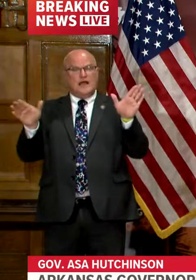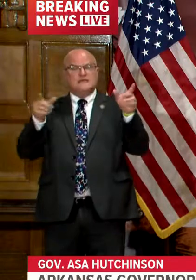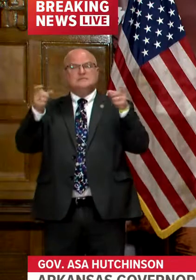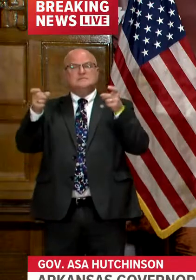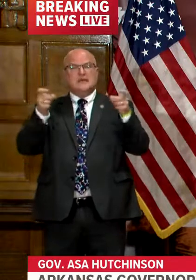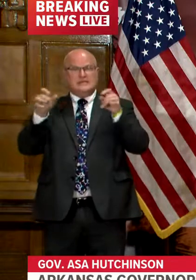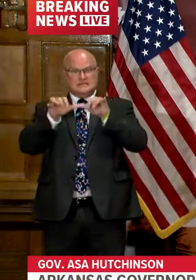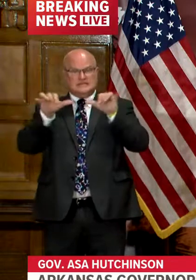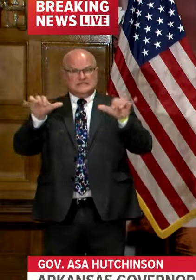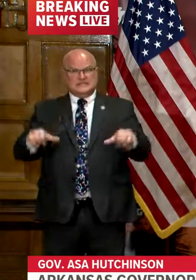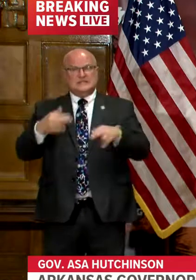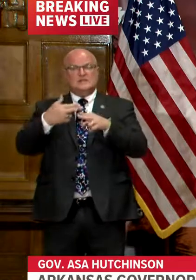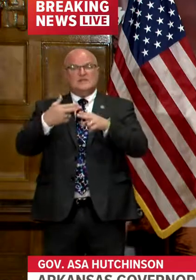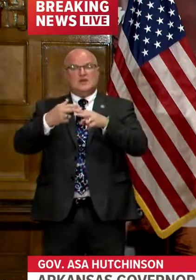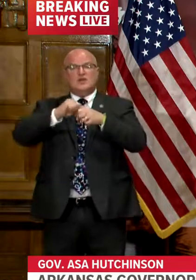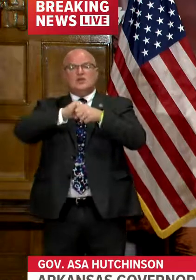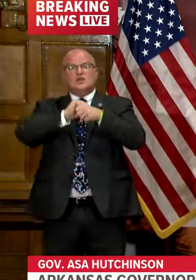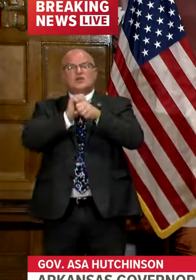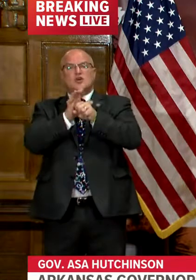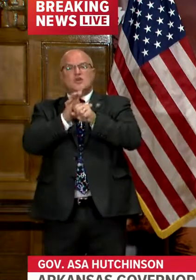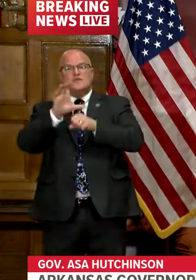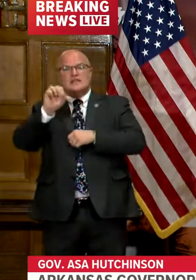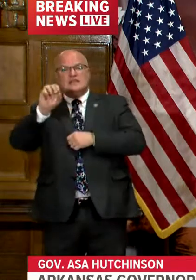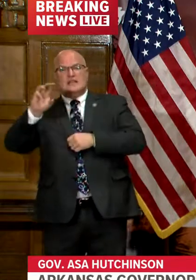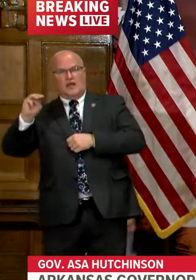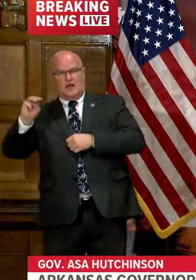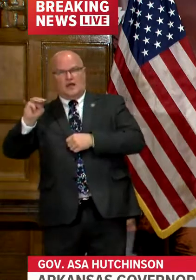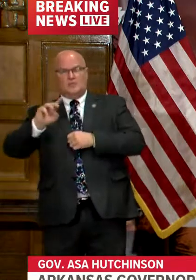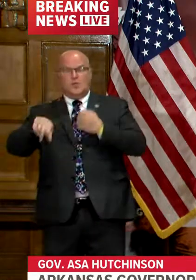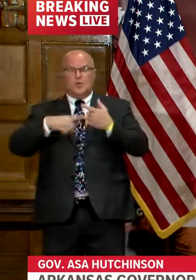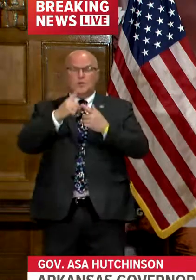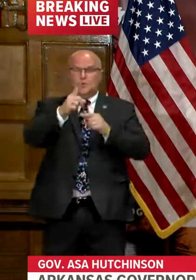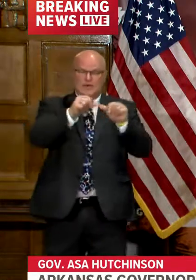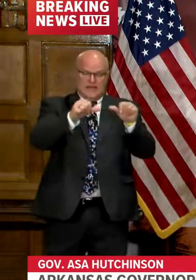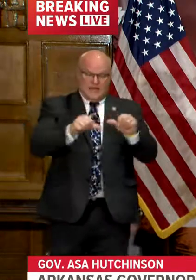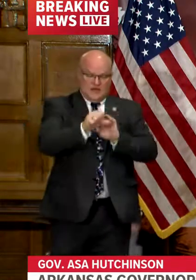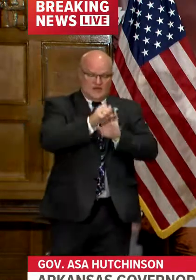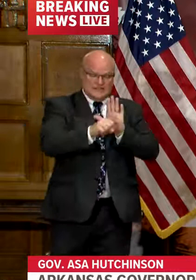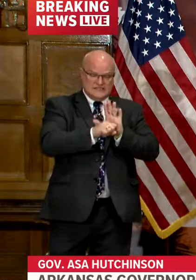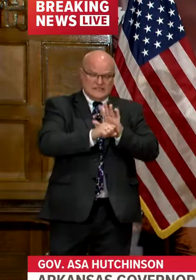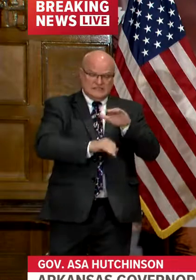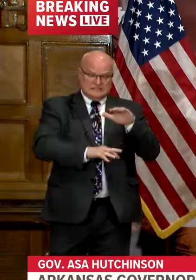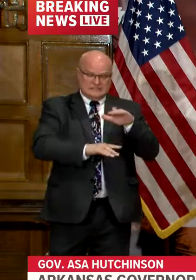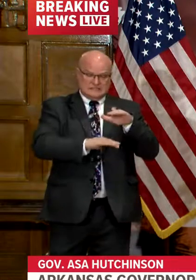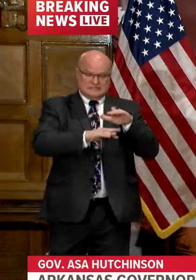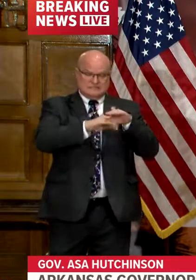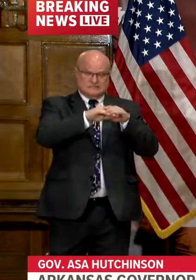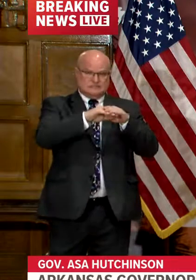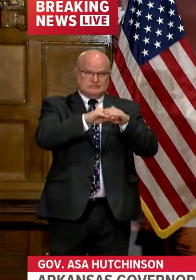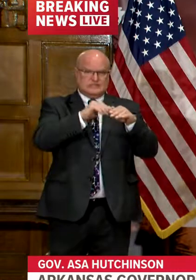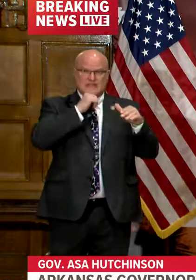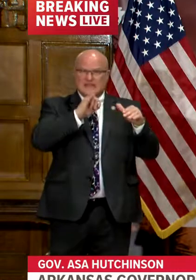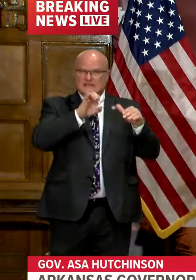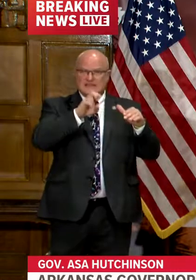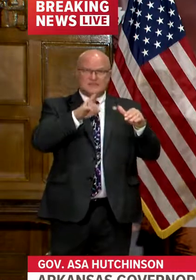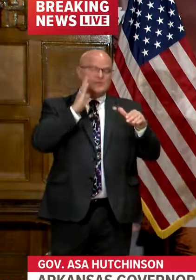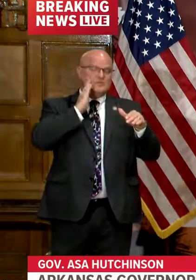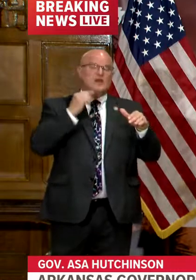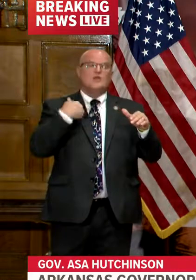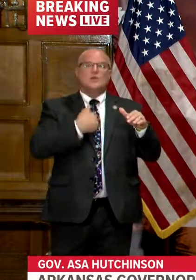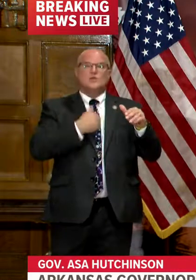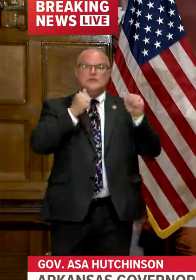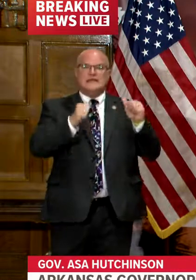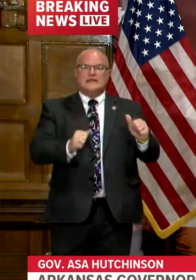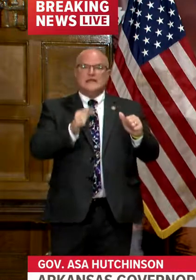management system called COVID-COM, so that when one area of the state does not have an ICU bed, then we